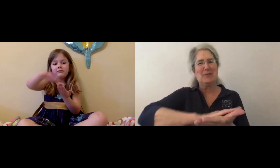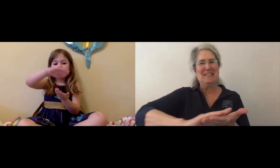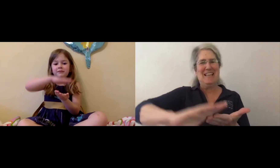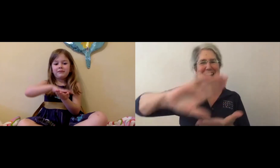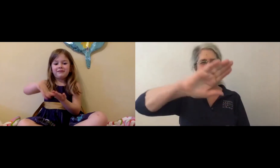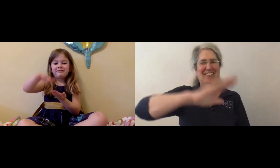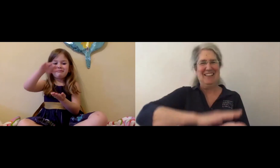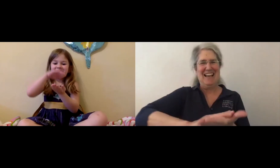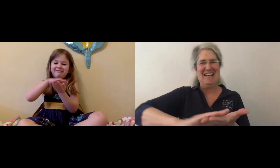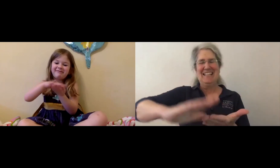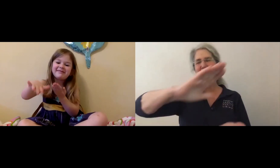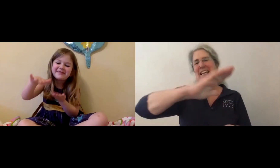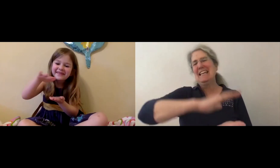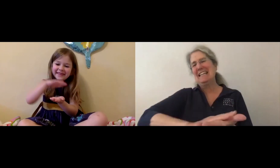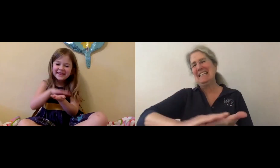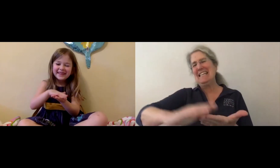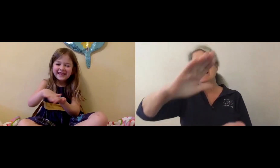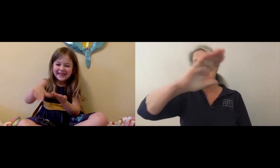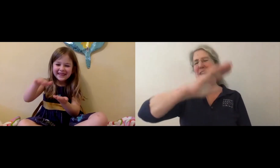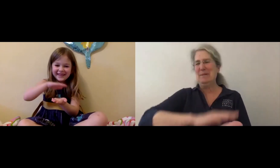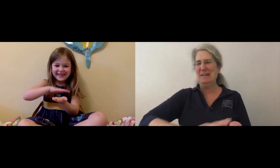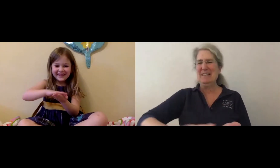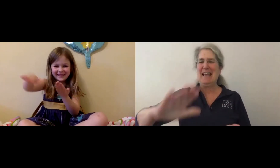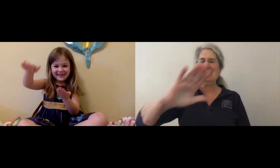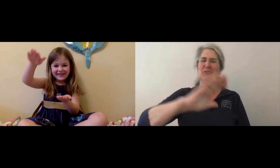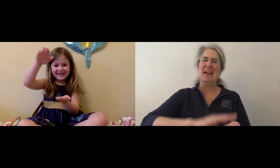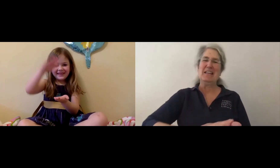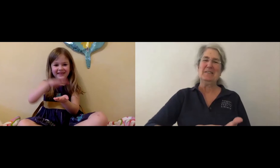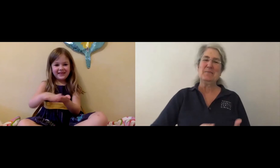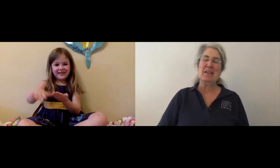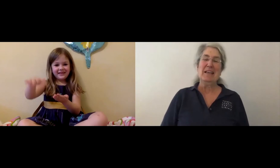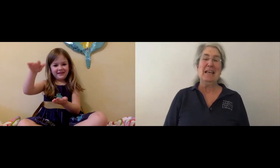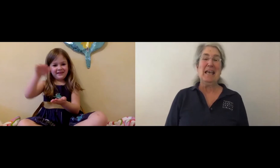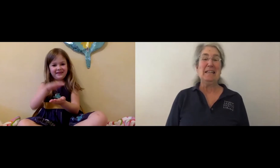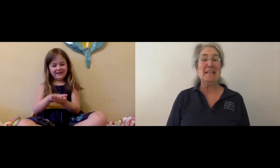say, Caroline? Clean up. That's right. And then in the